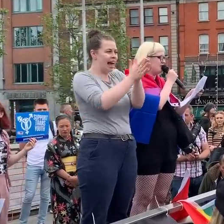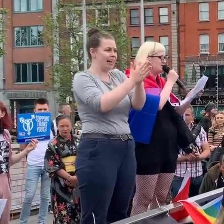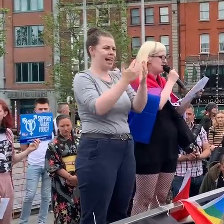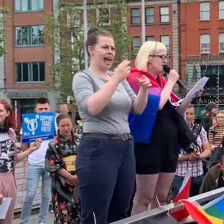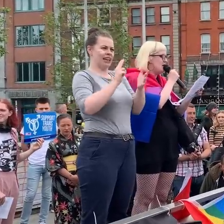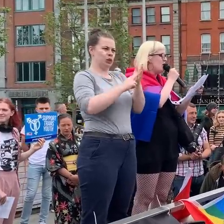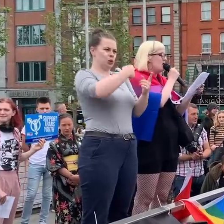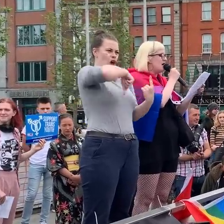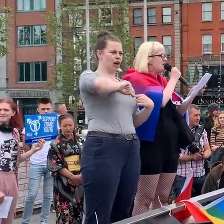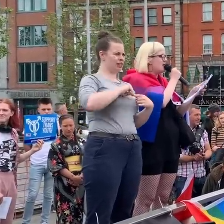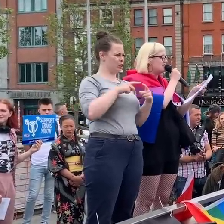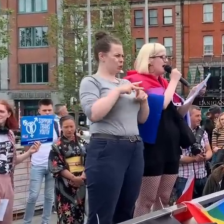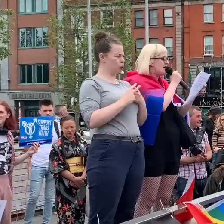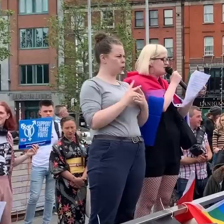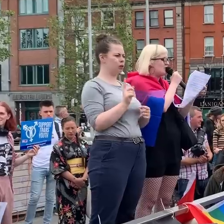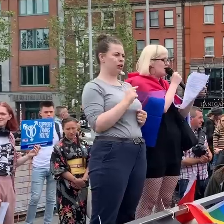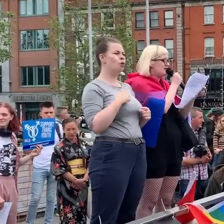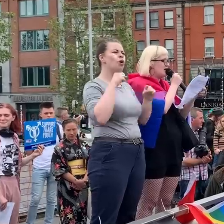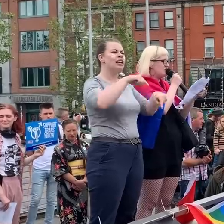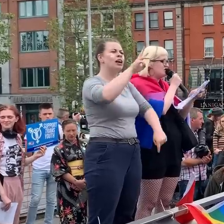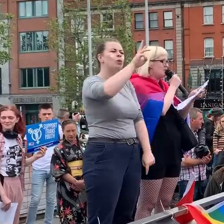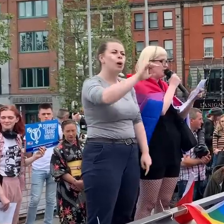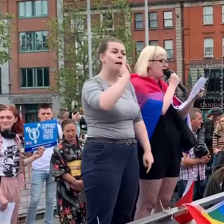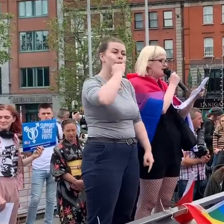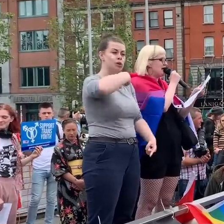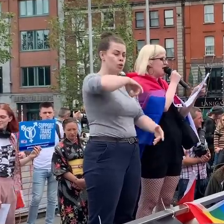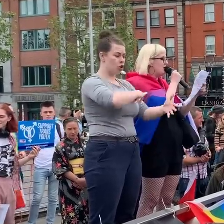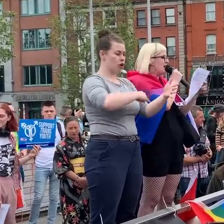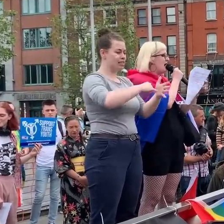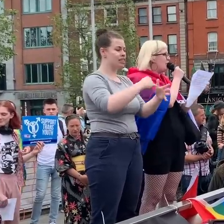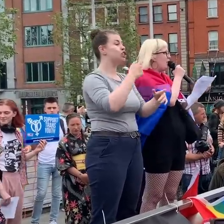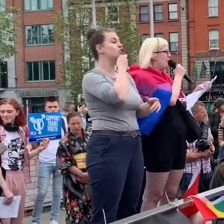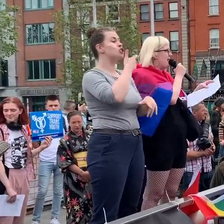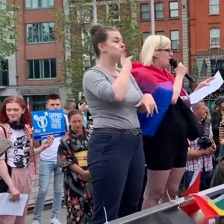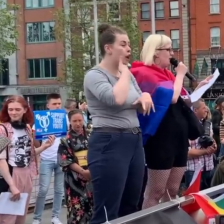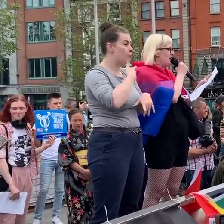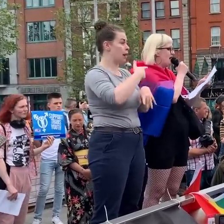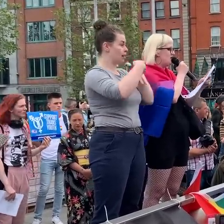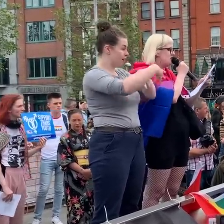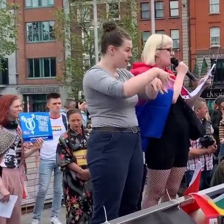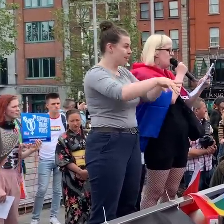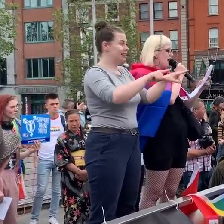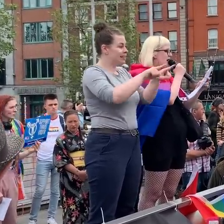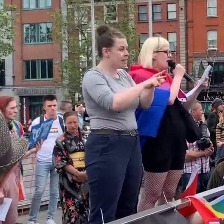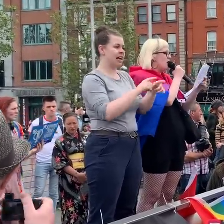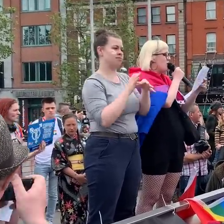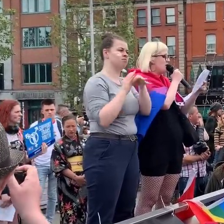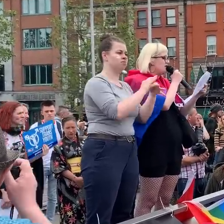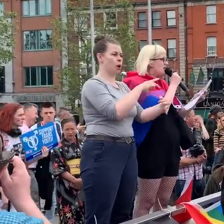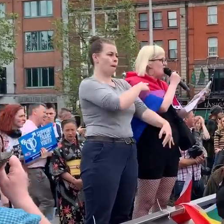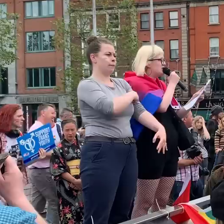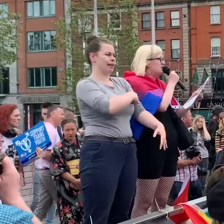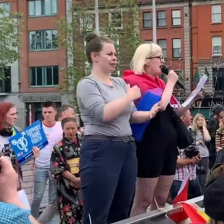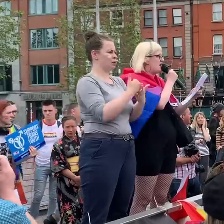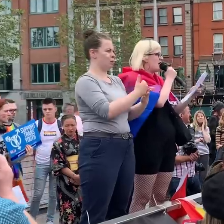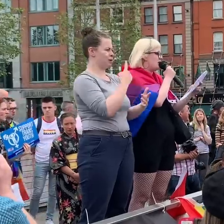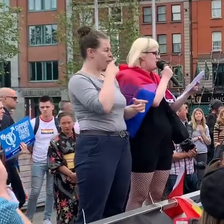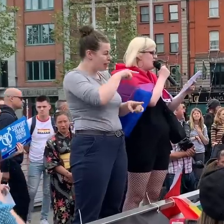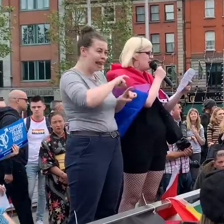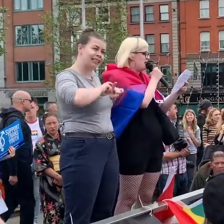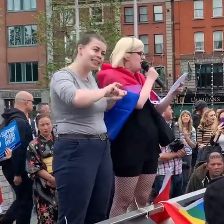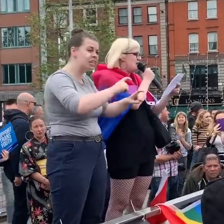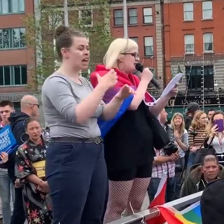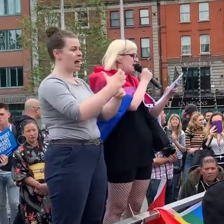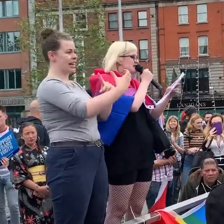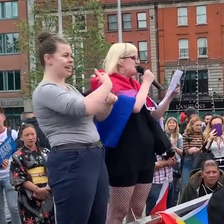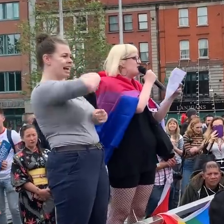profit off us. We're here because, as an organisation, Dublin Pride is colluding and cooperating with An Garda Síochána, who continue to attack our